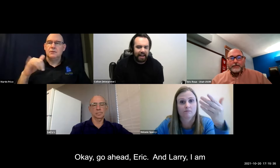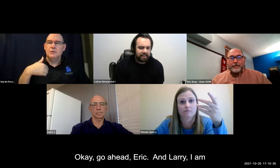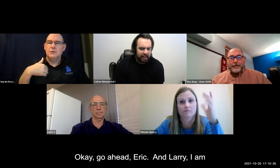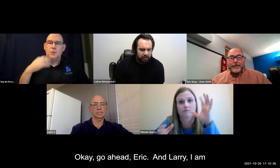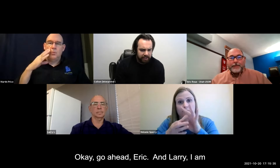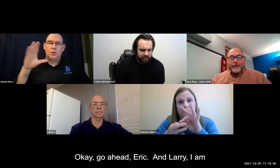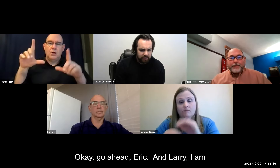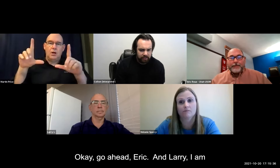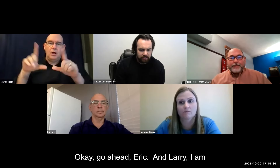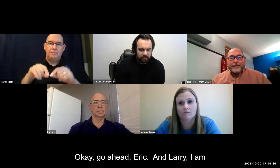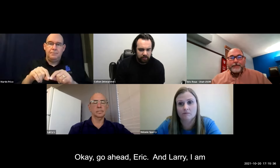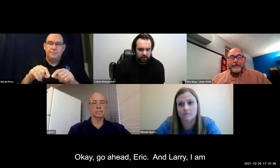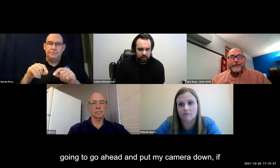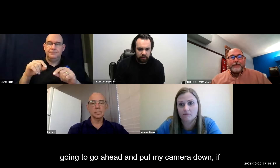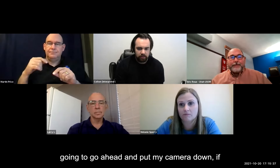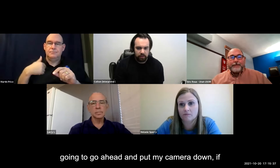And Larry,